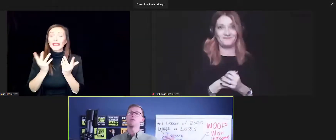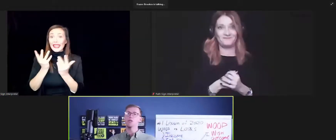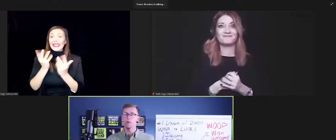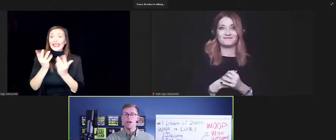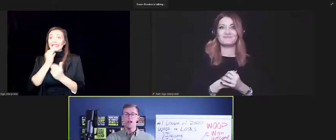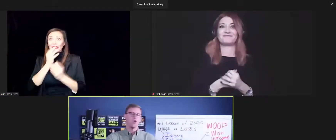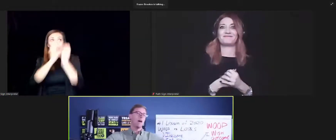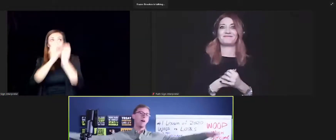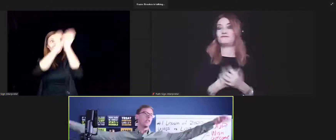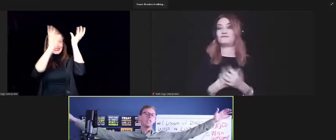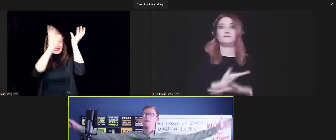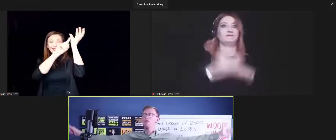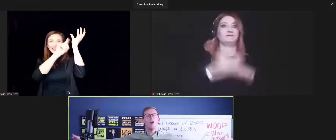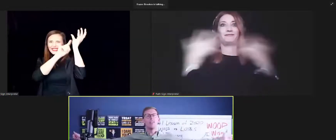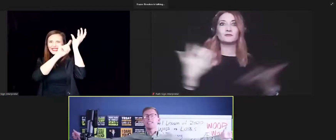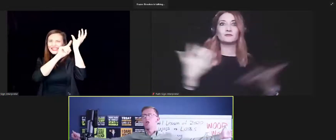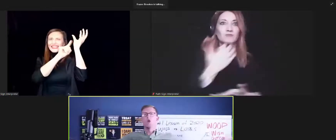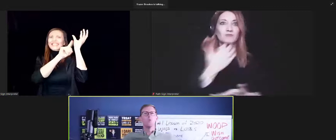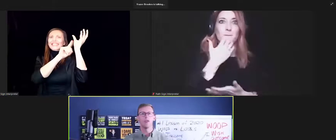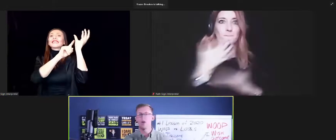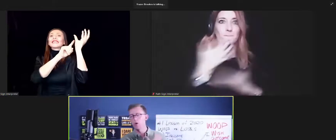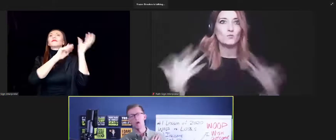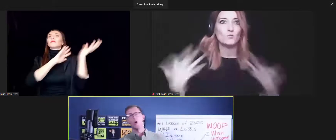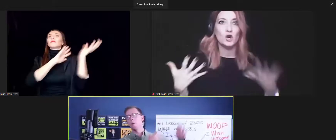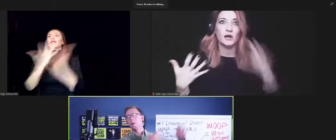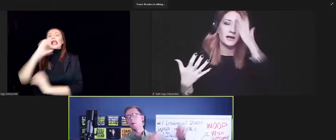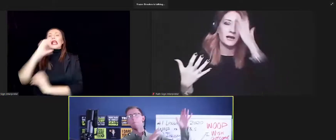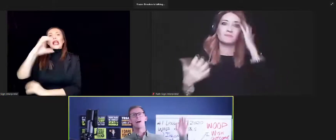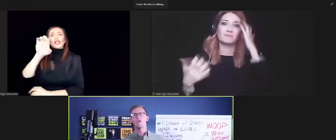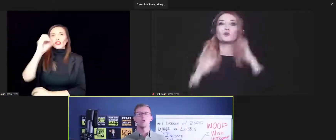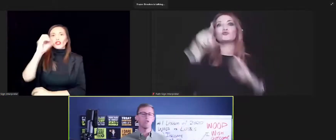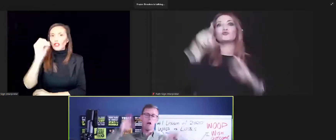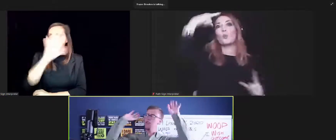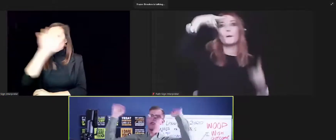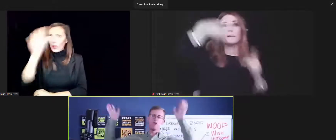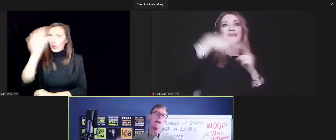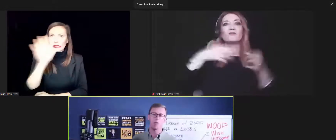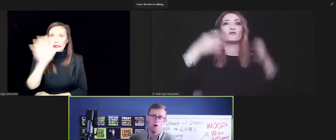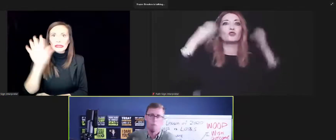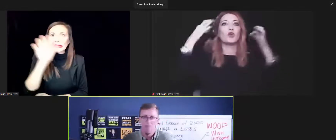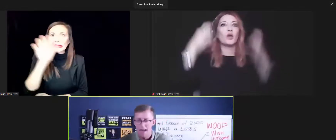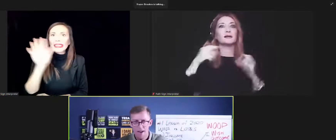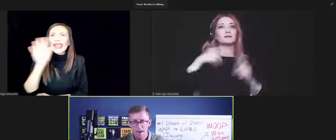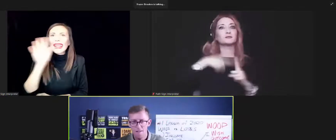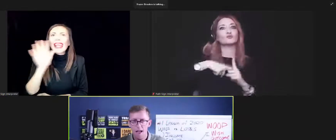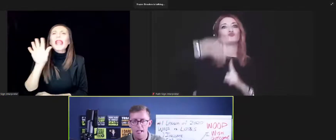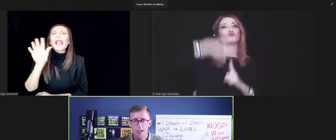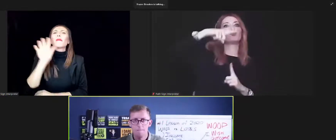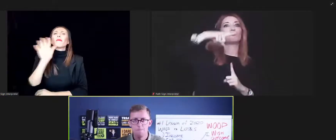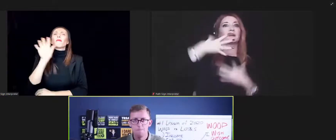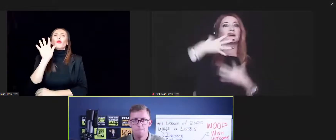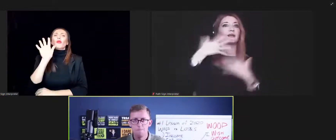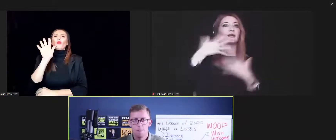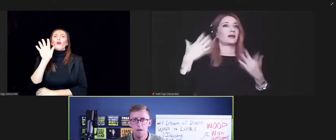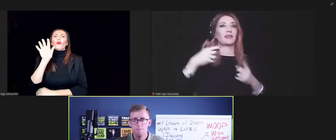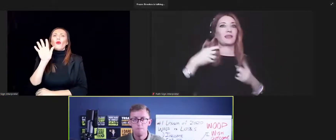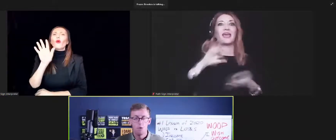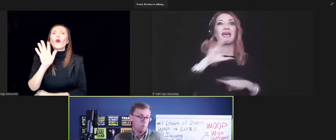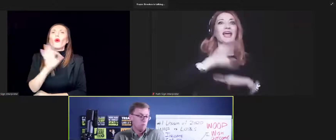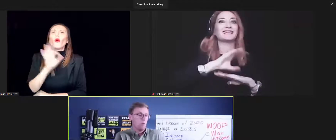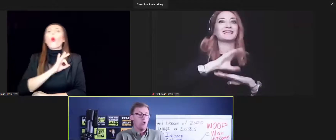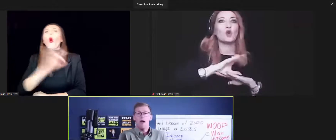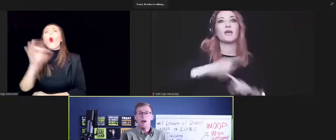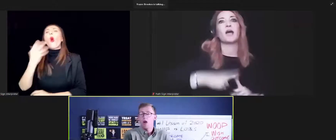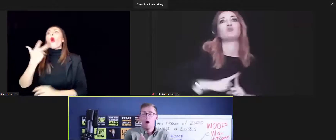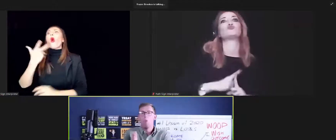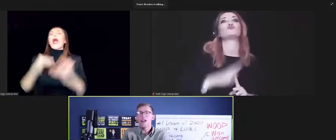2, chairperson level 32 with a unicorn badge and stars and stripes to come with it, right? What's